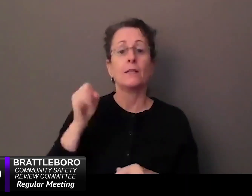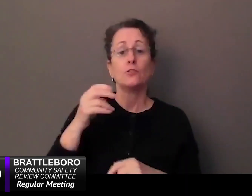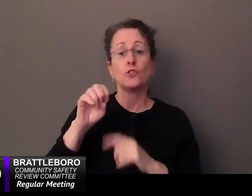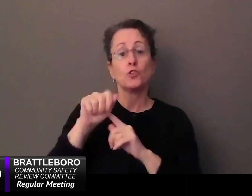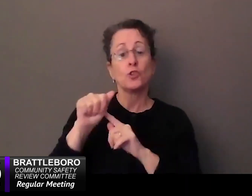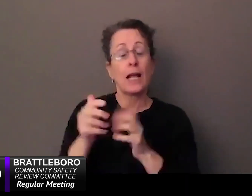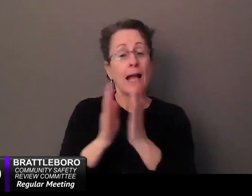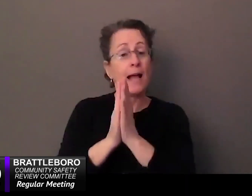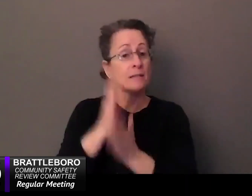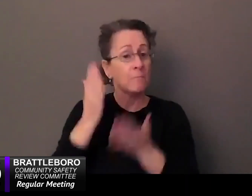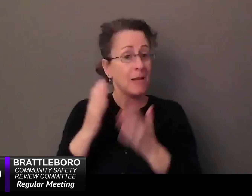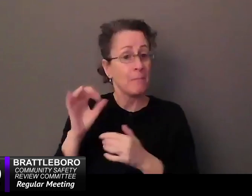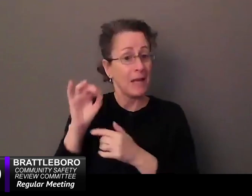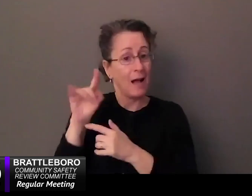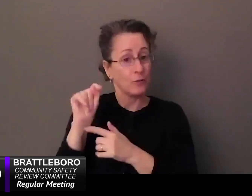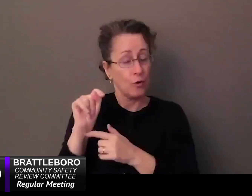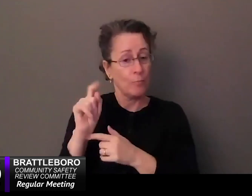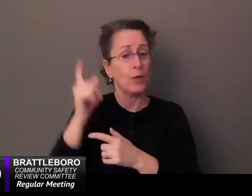October only,